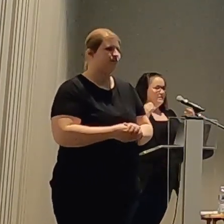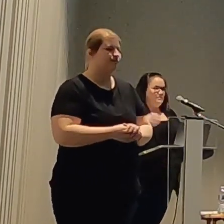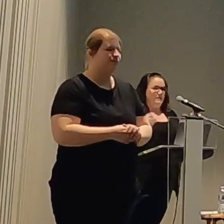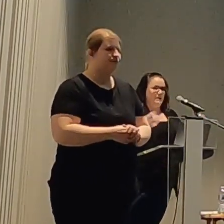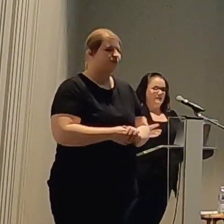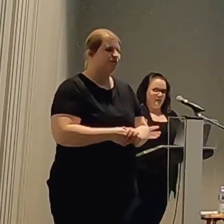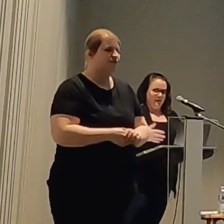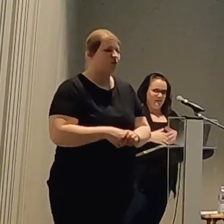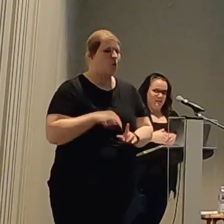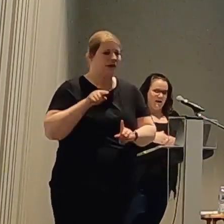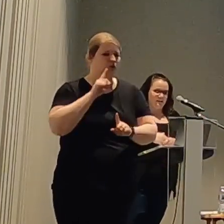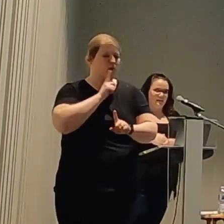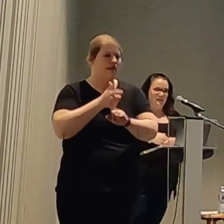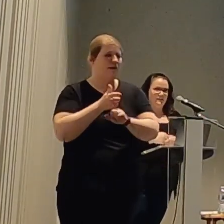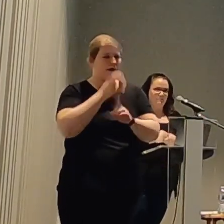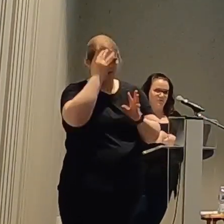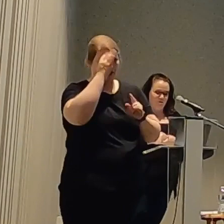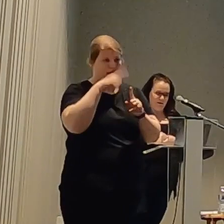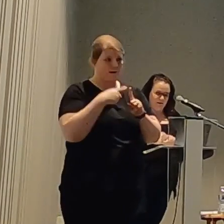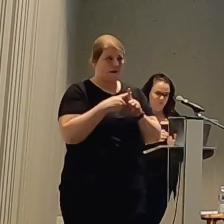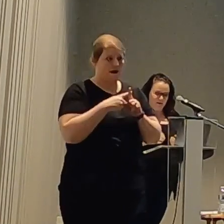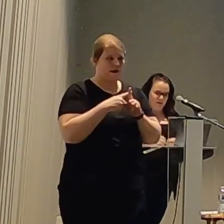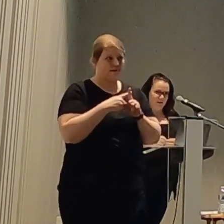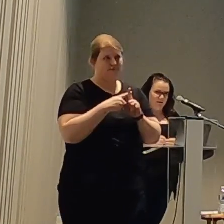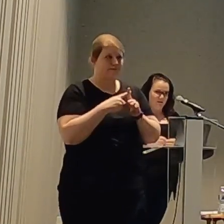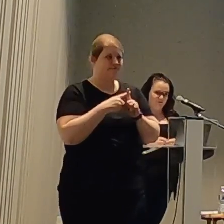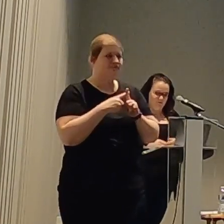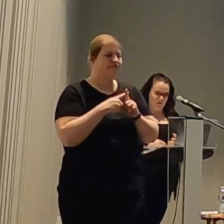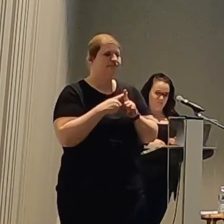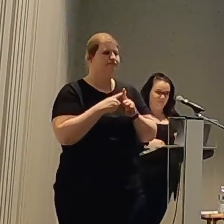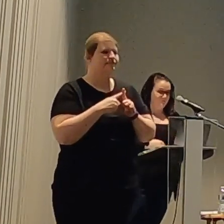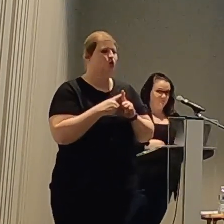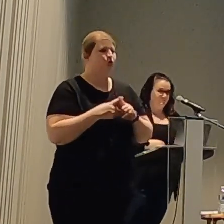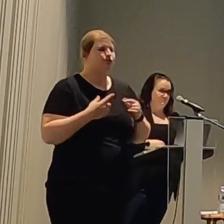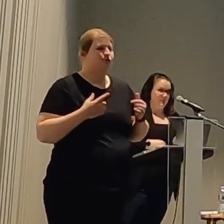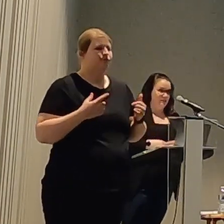about experiencing this as a contemporary living in